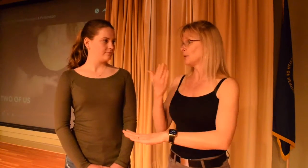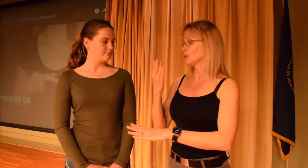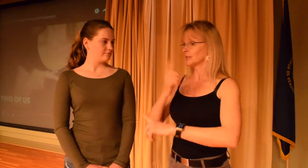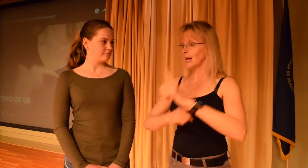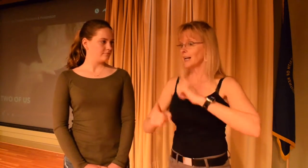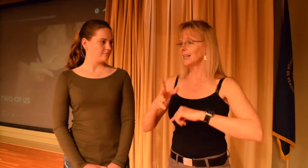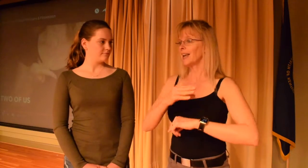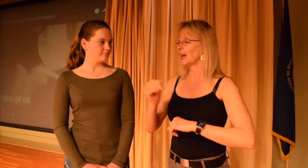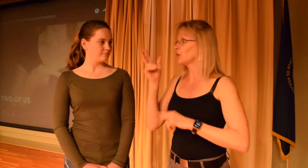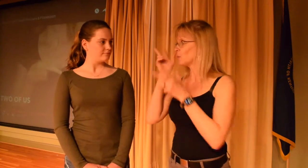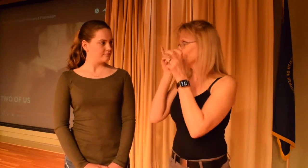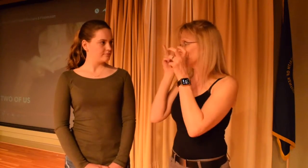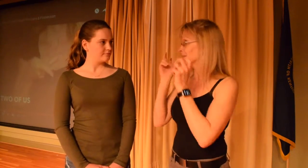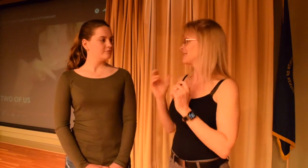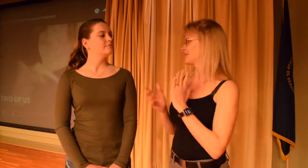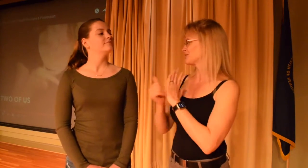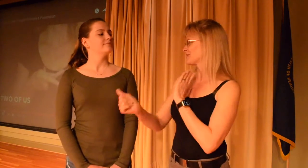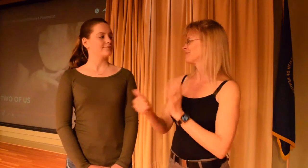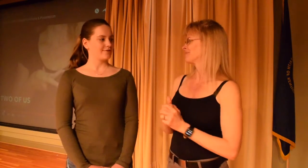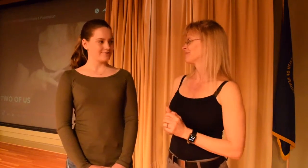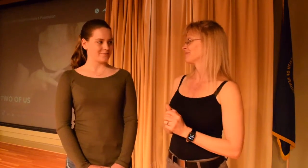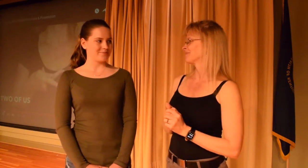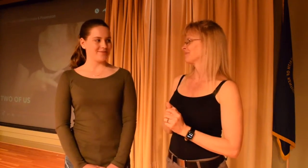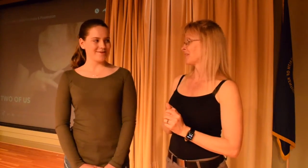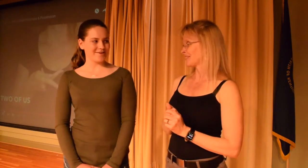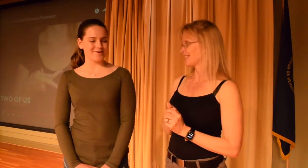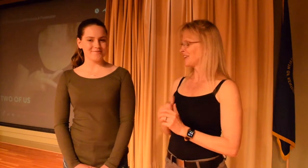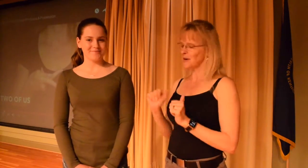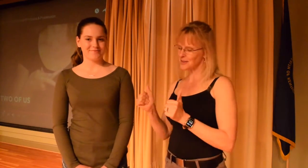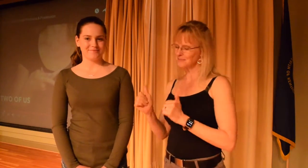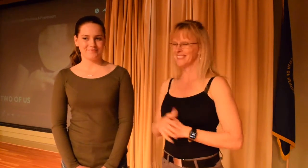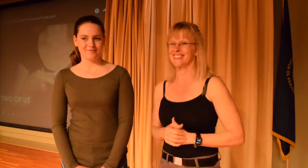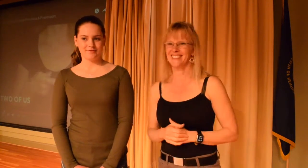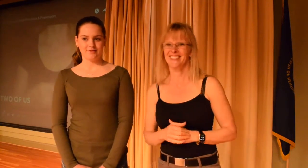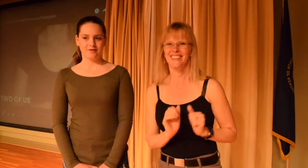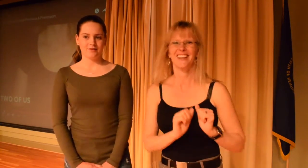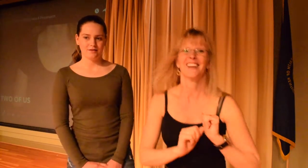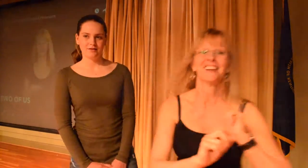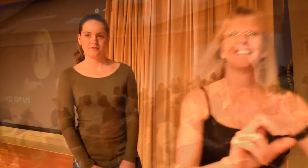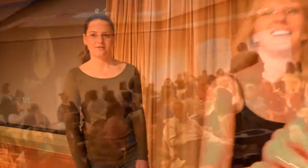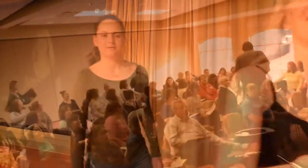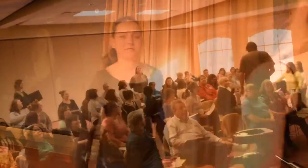your signing and your receptive skills. Thank you. You're welcome. Okay.